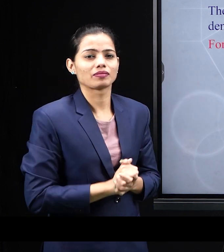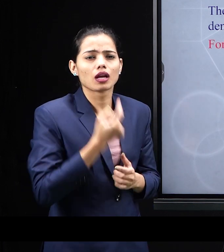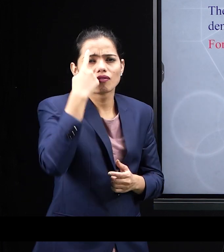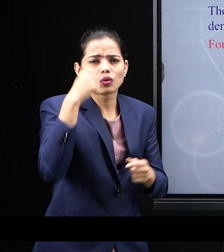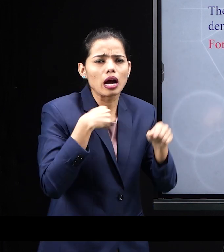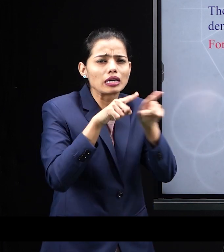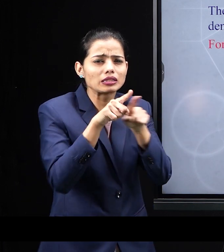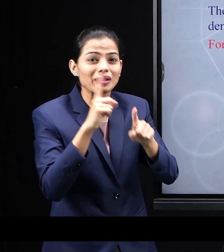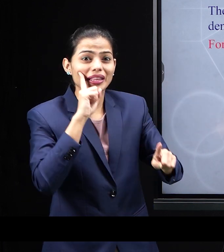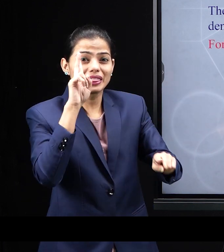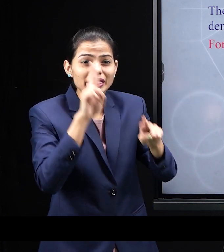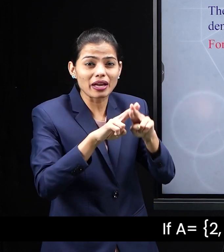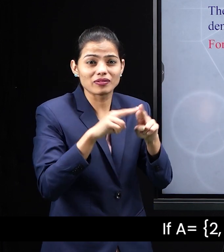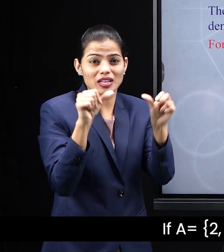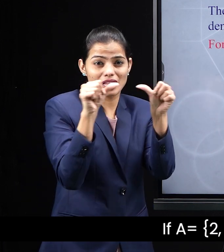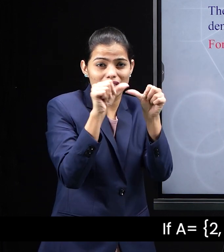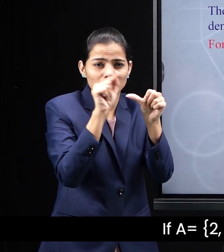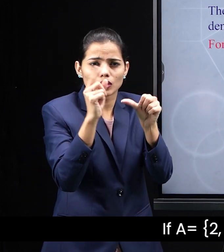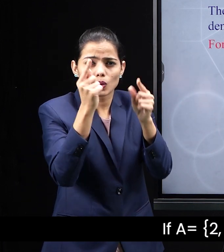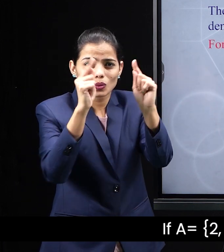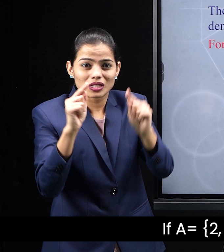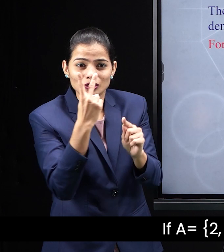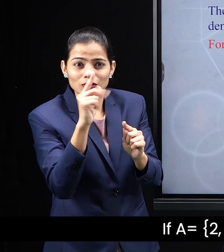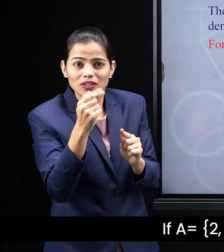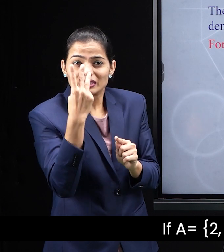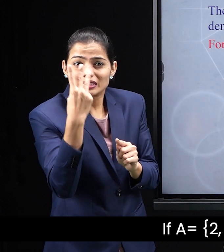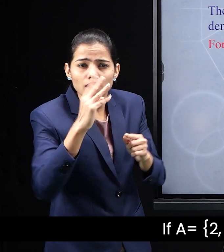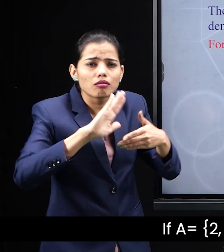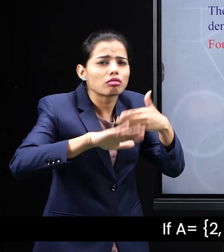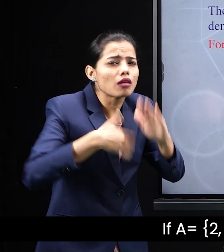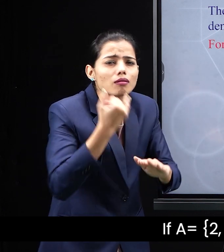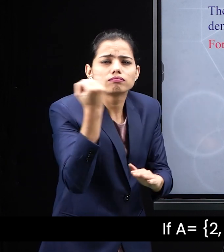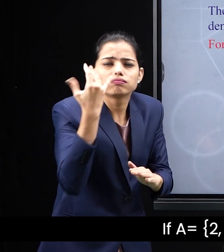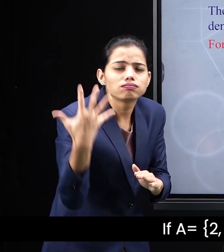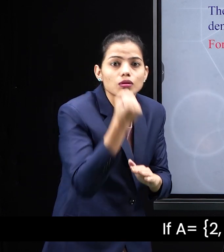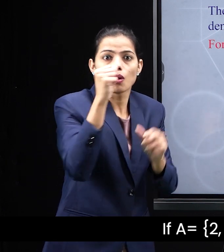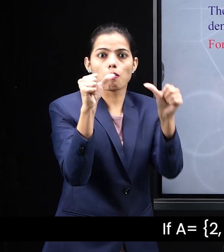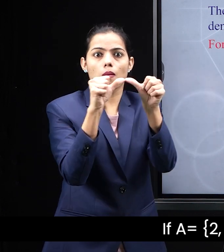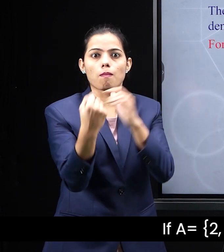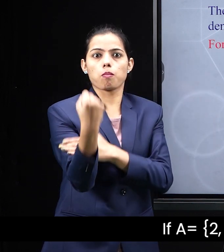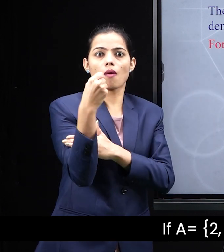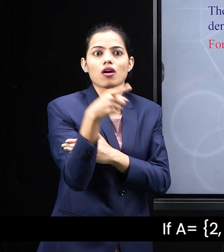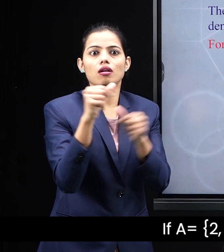For example, if A is equal to 2, 3, then find the power set of